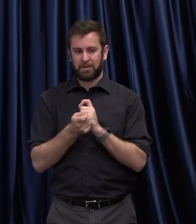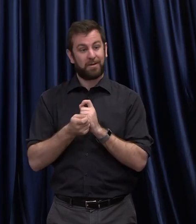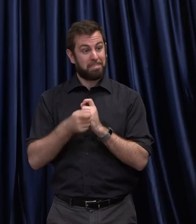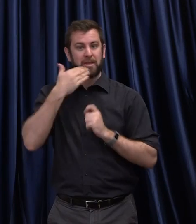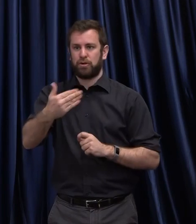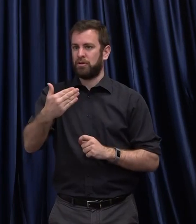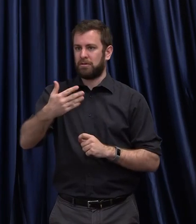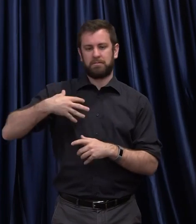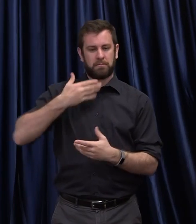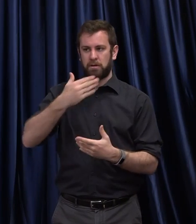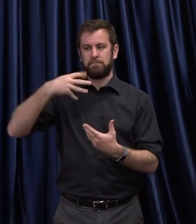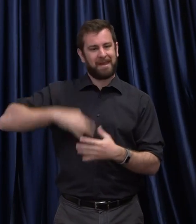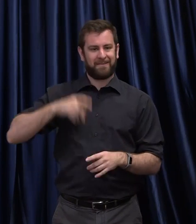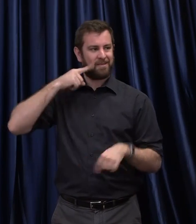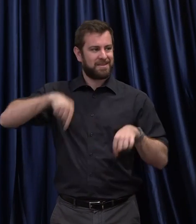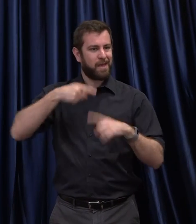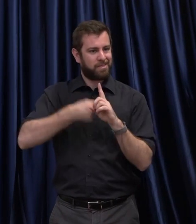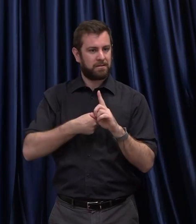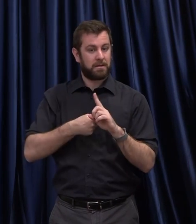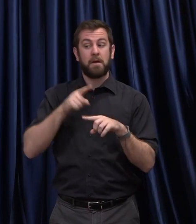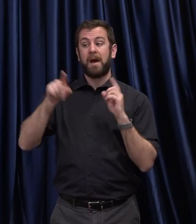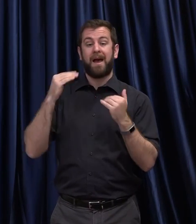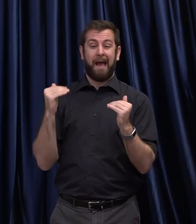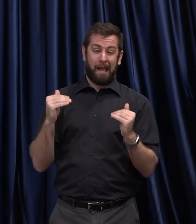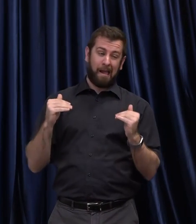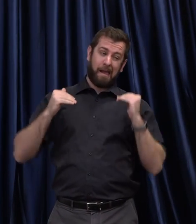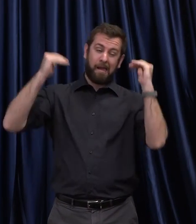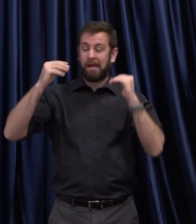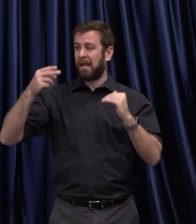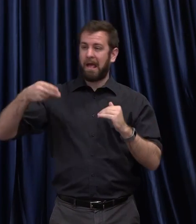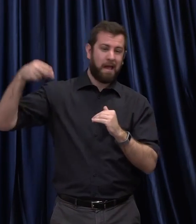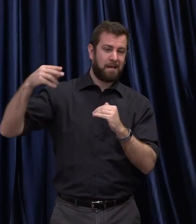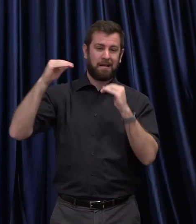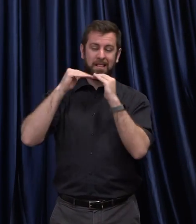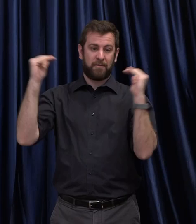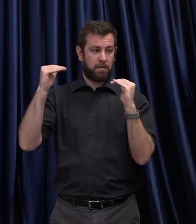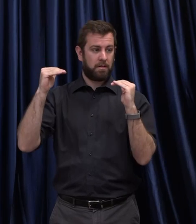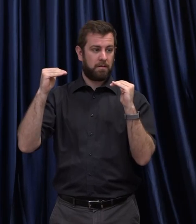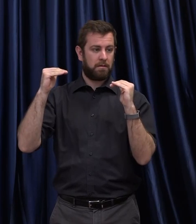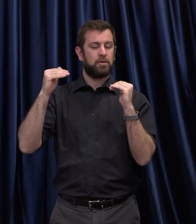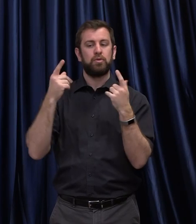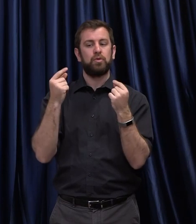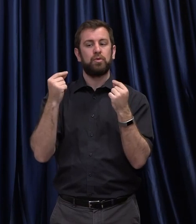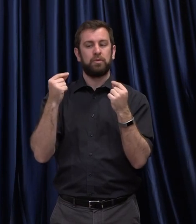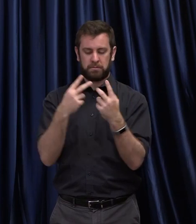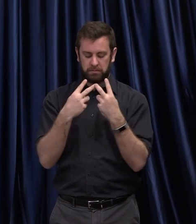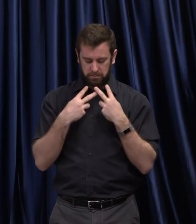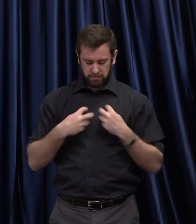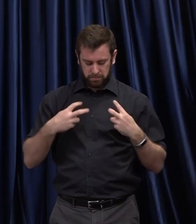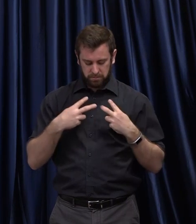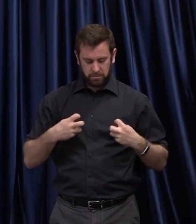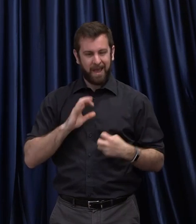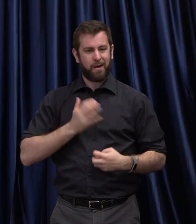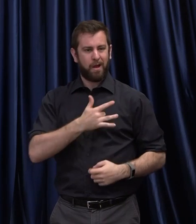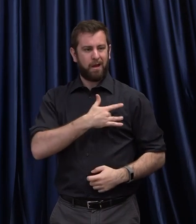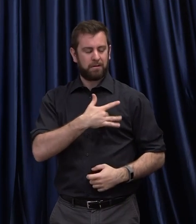the highest level is to question our hearts, to question our